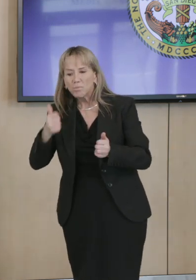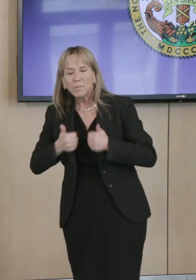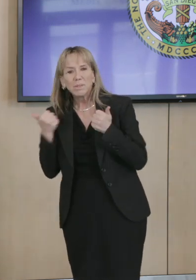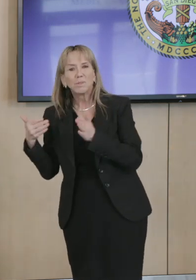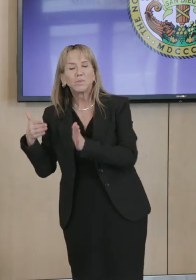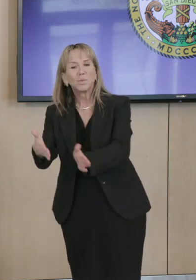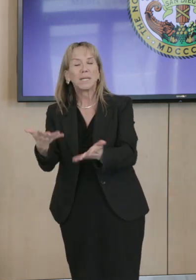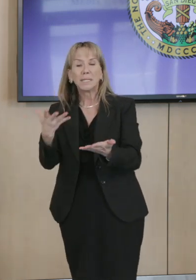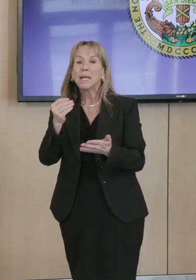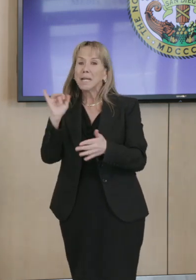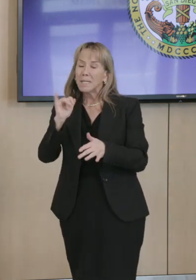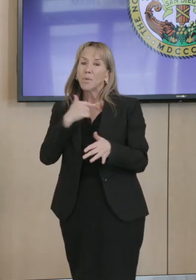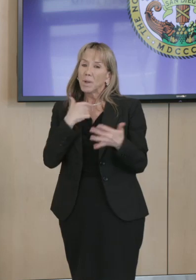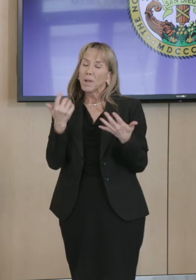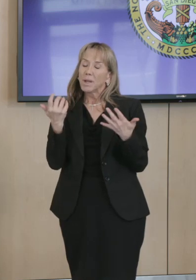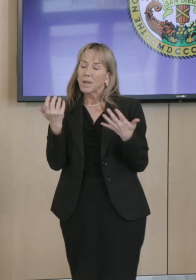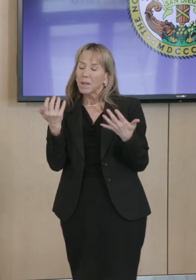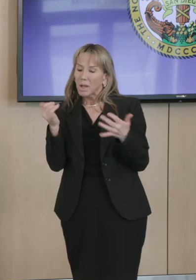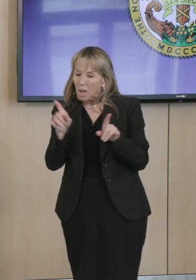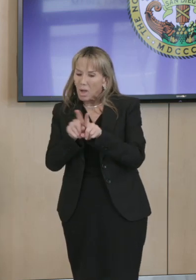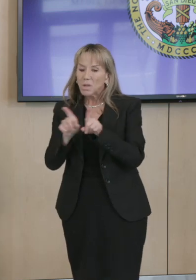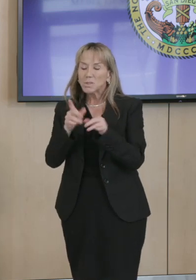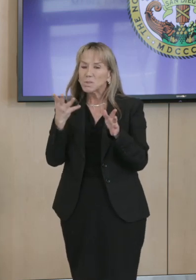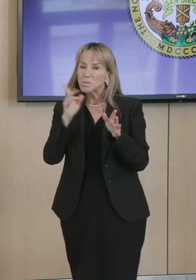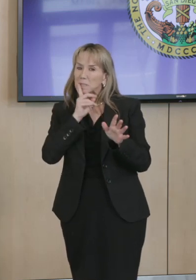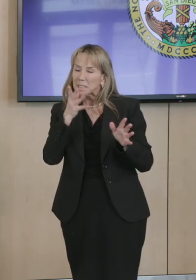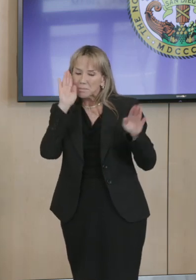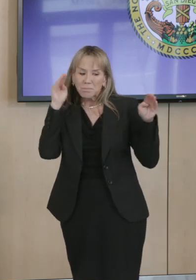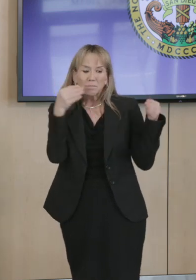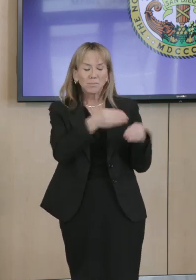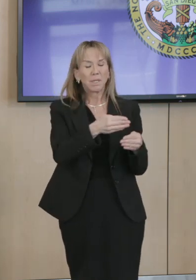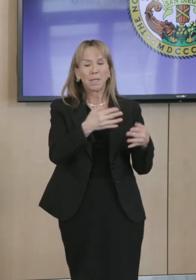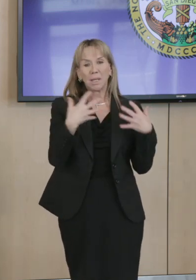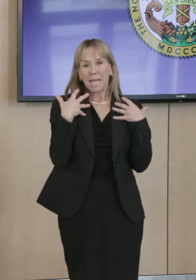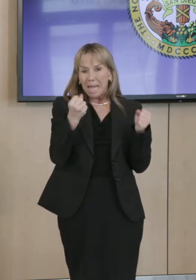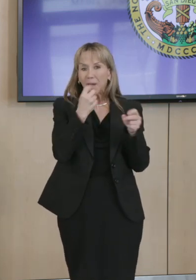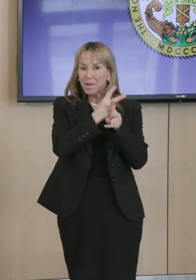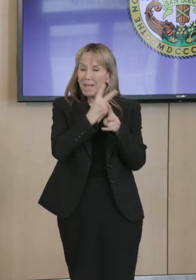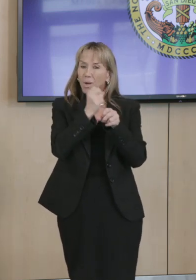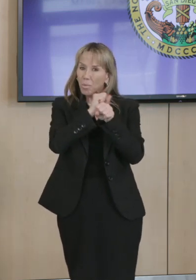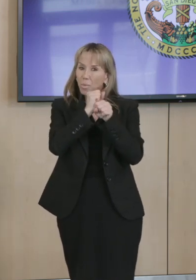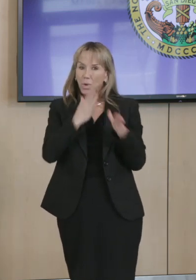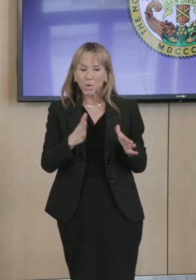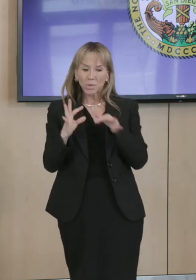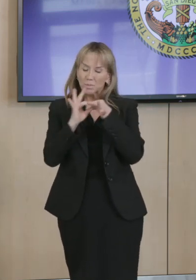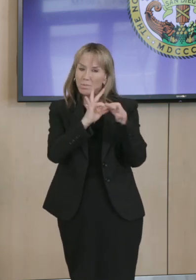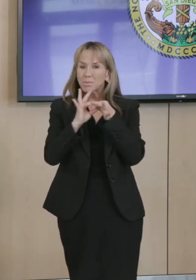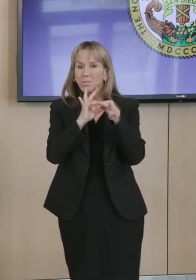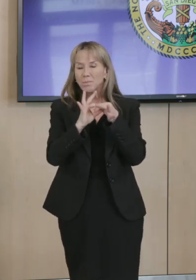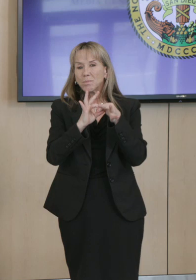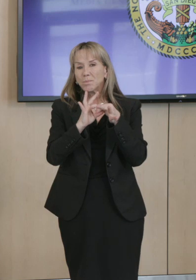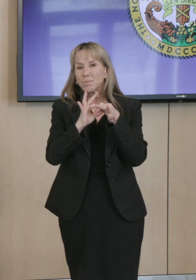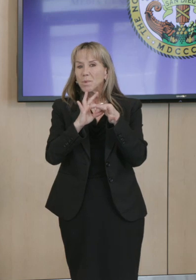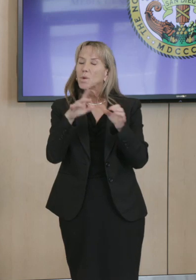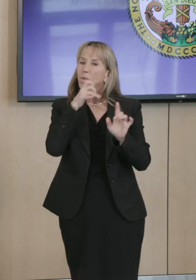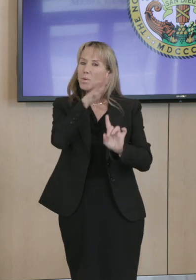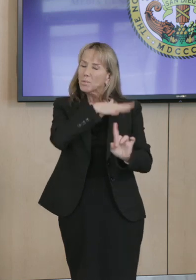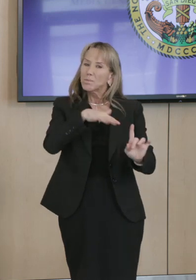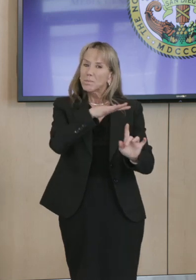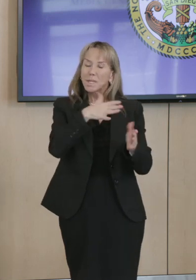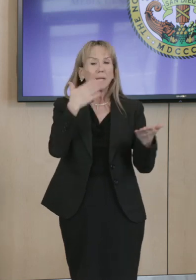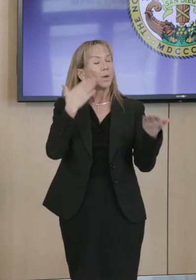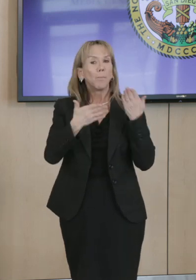services to healthcare workers, to healthcare, when we see a number of healthcare workers associated with each other, whether there may